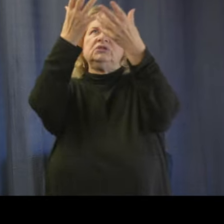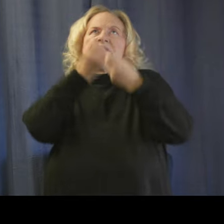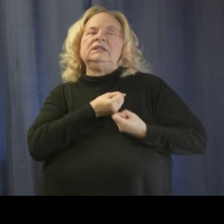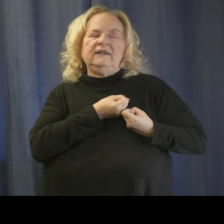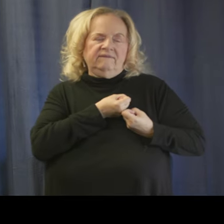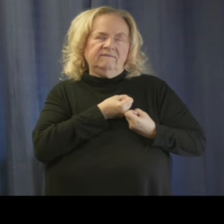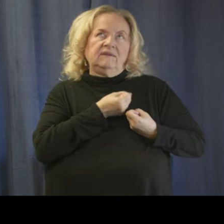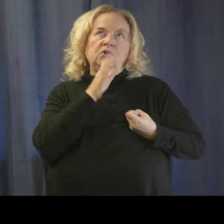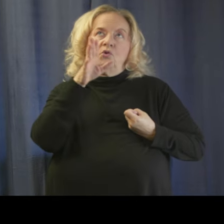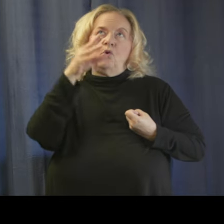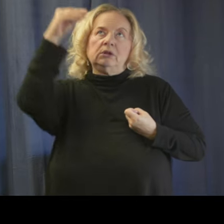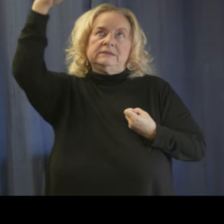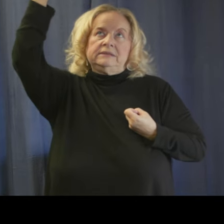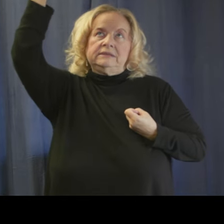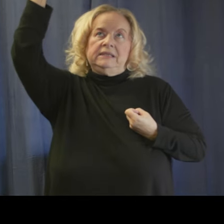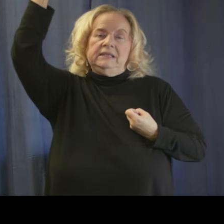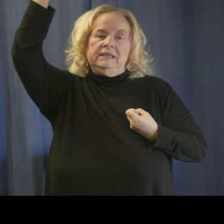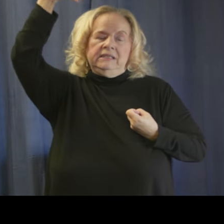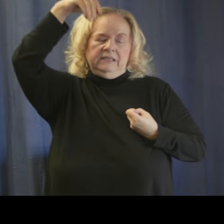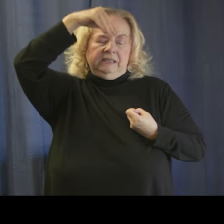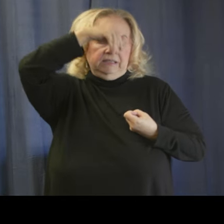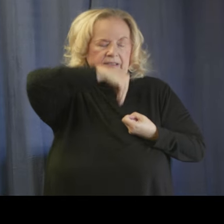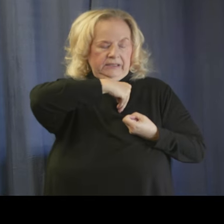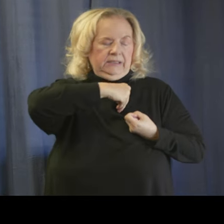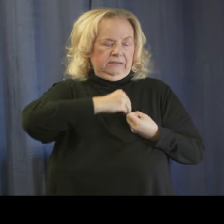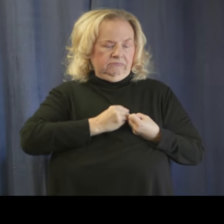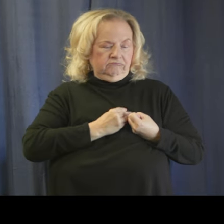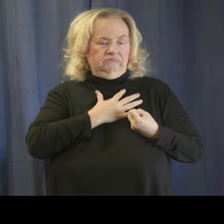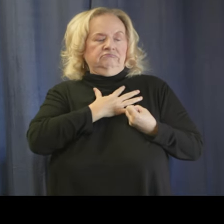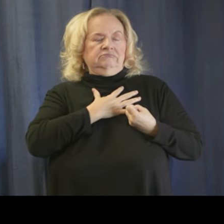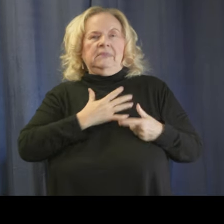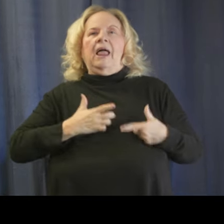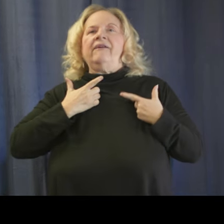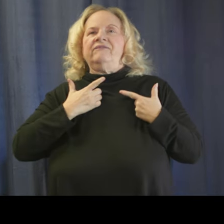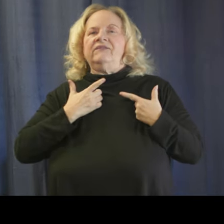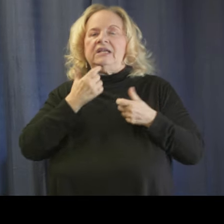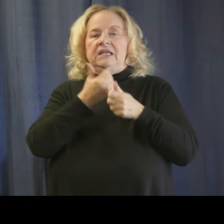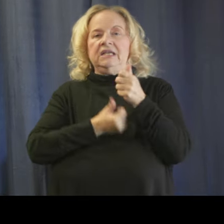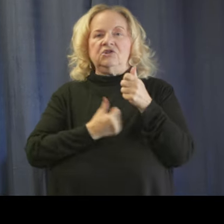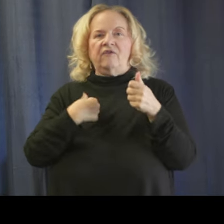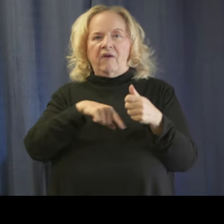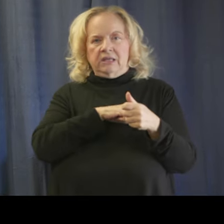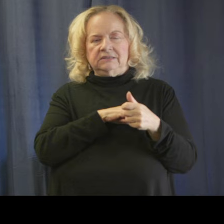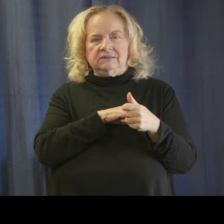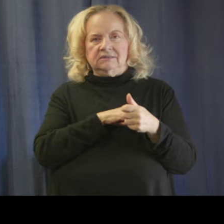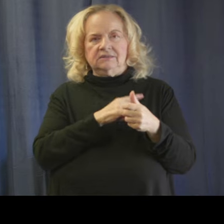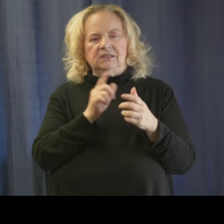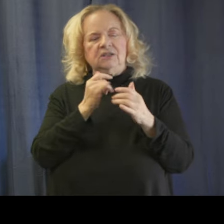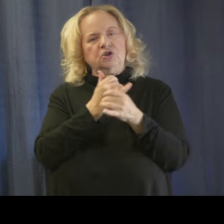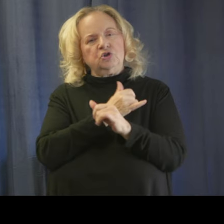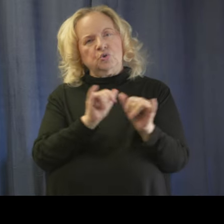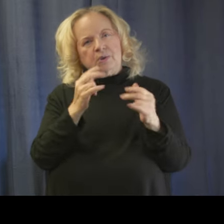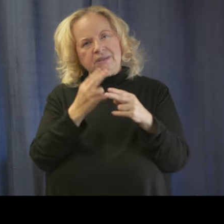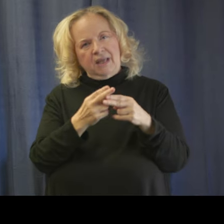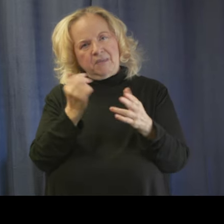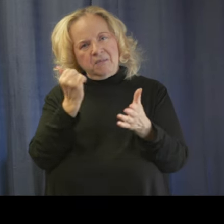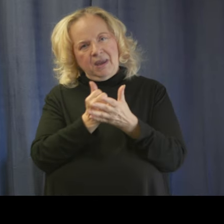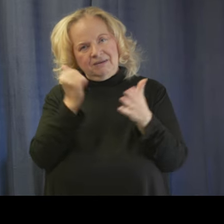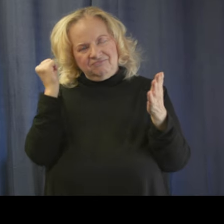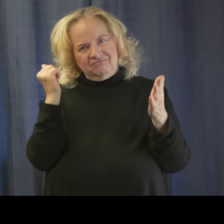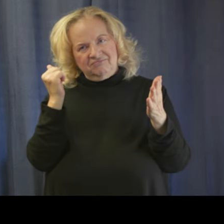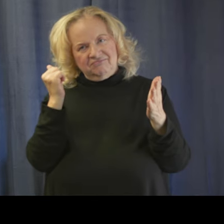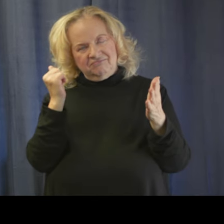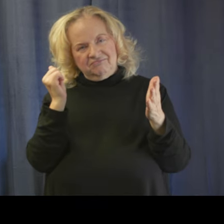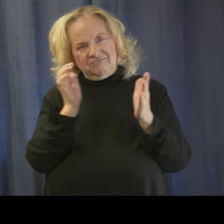to receive your seed from your word, that it would bring life within each one of us that are here. In Yeshua's